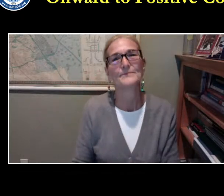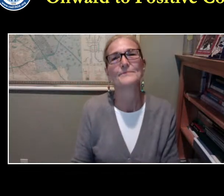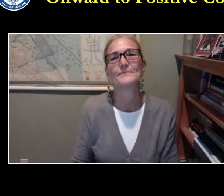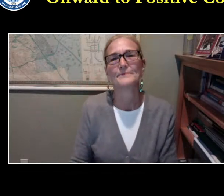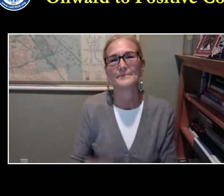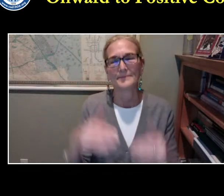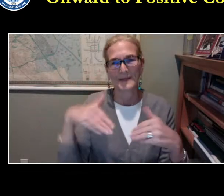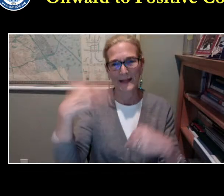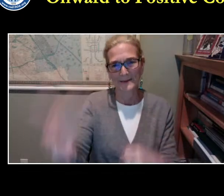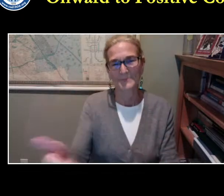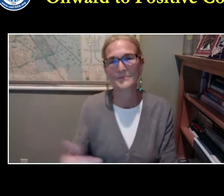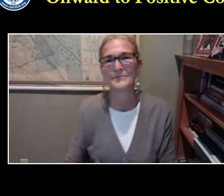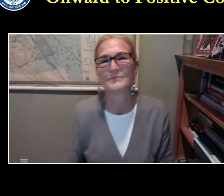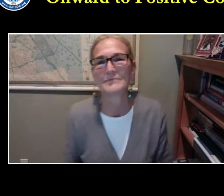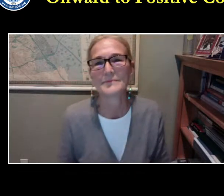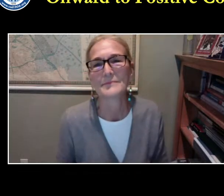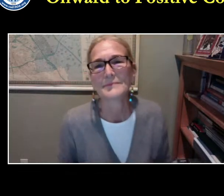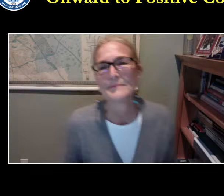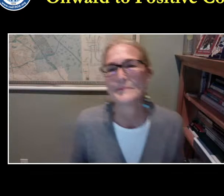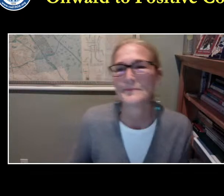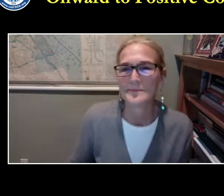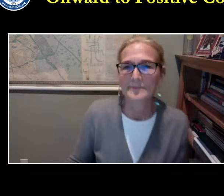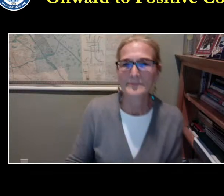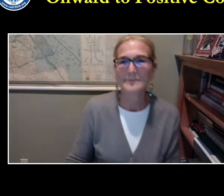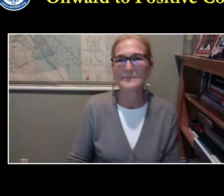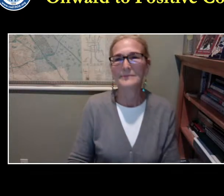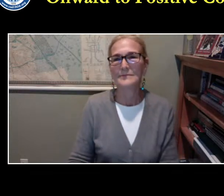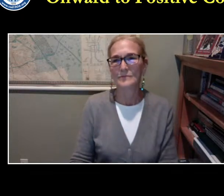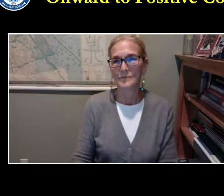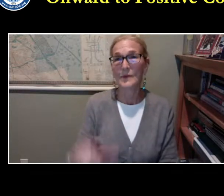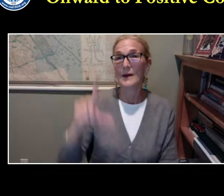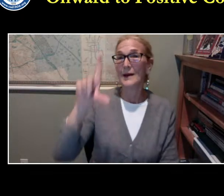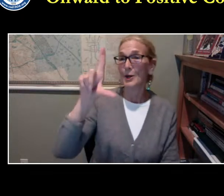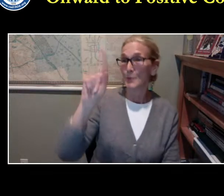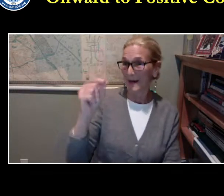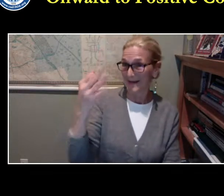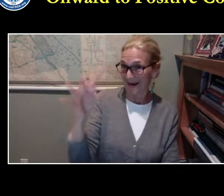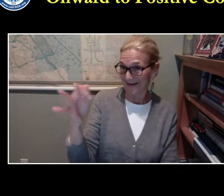then work with families and using ASL.